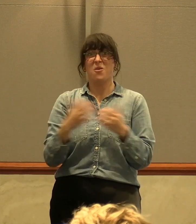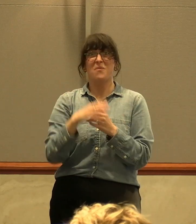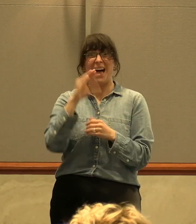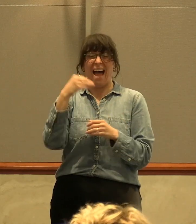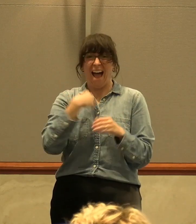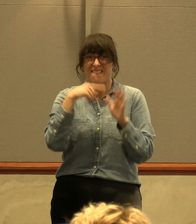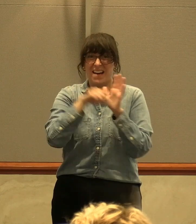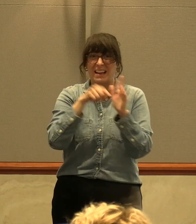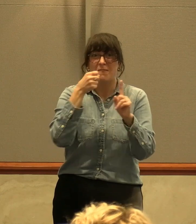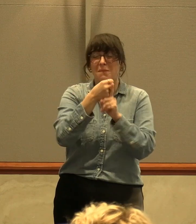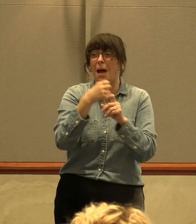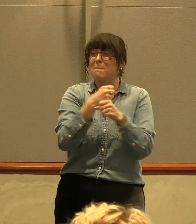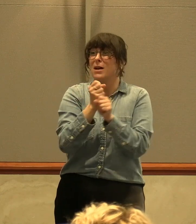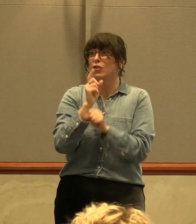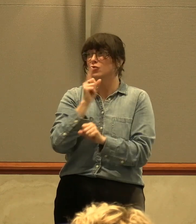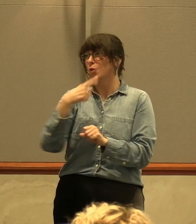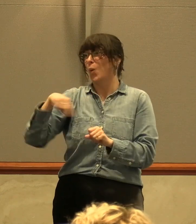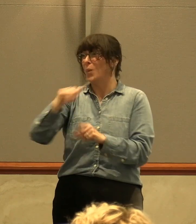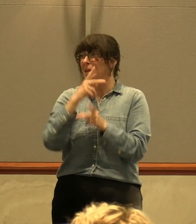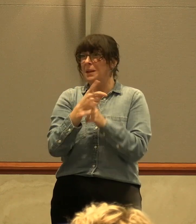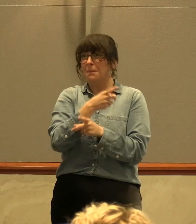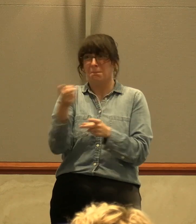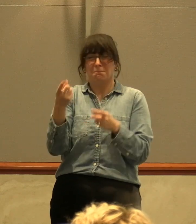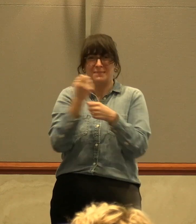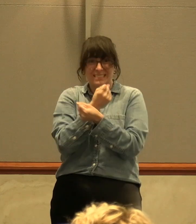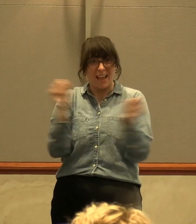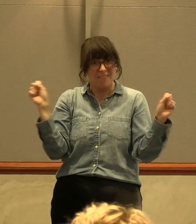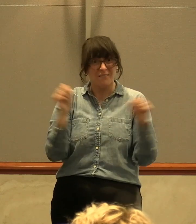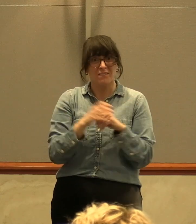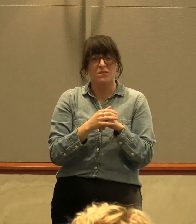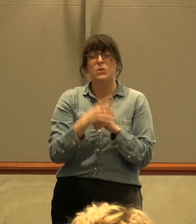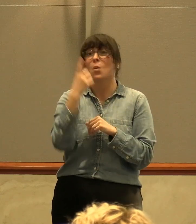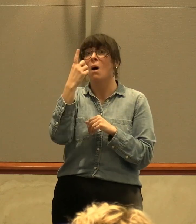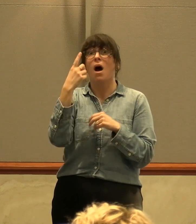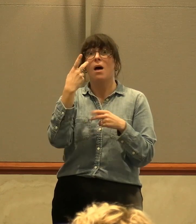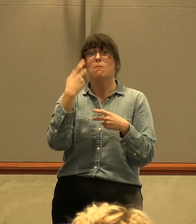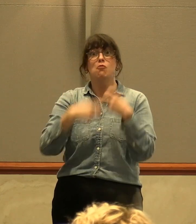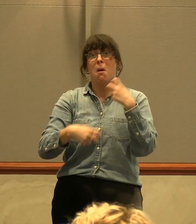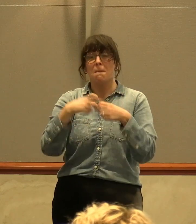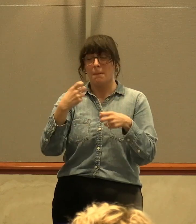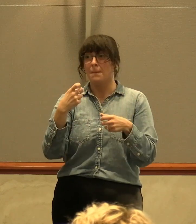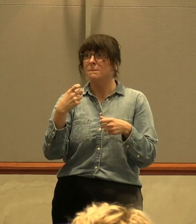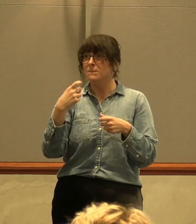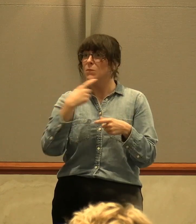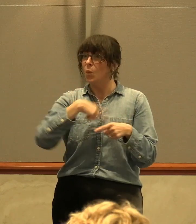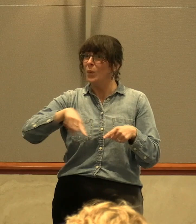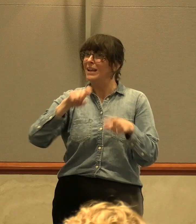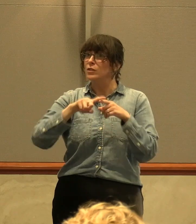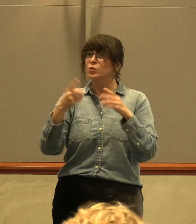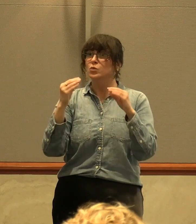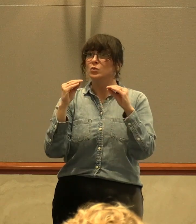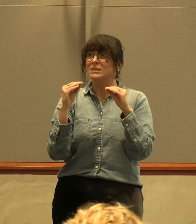people safe. But one of the great problems is to teach